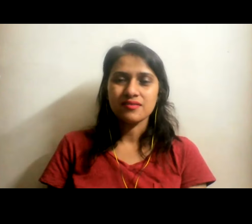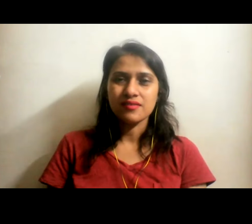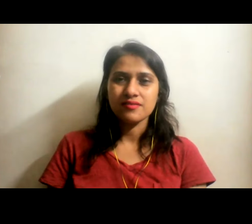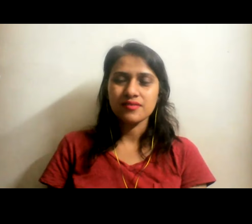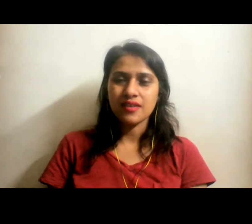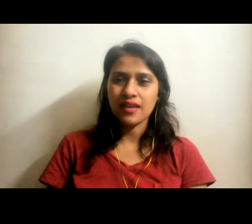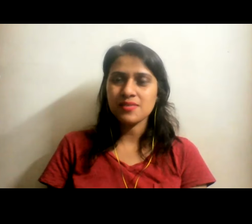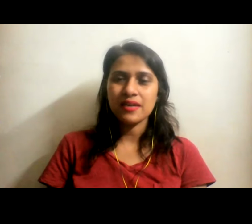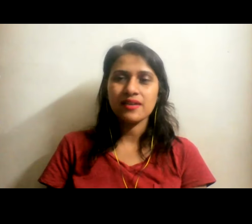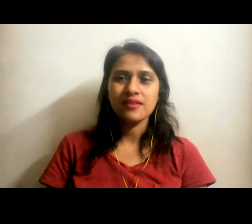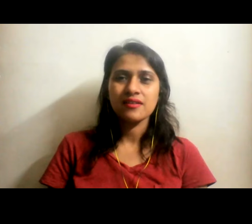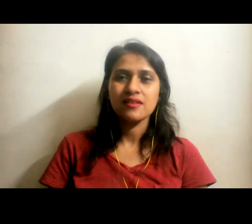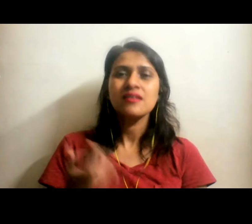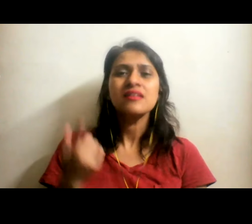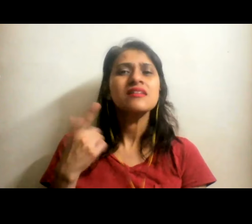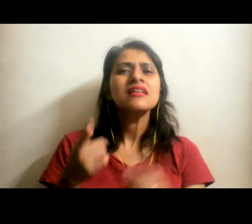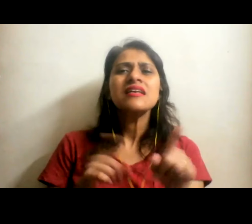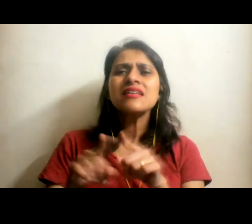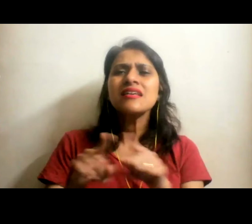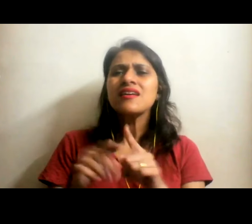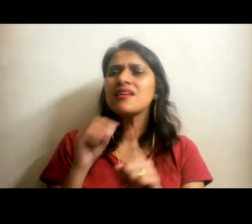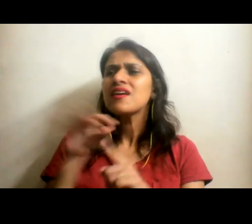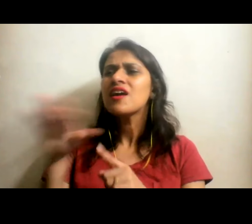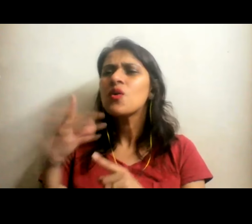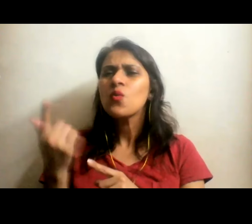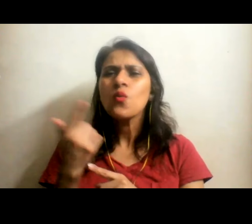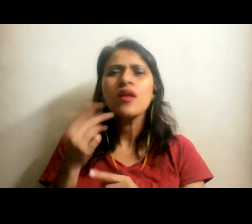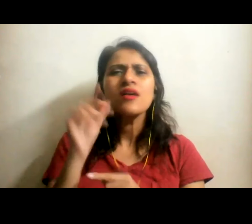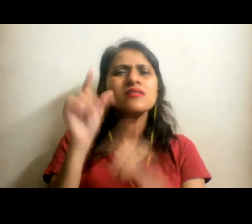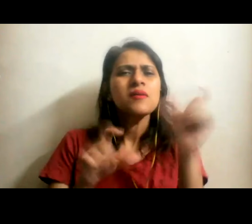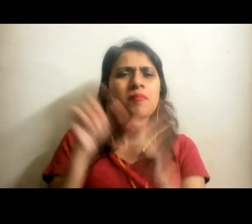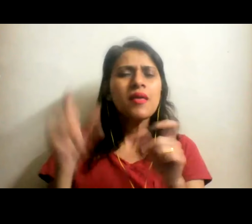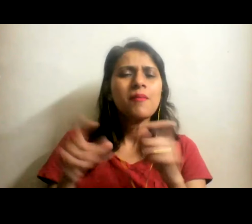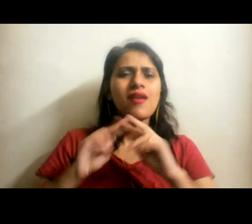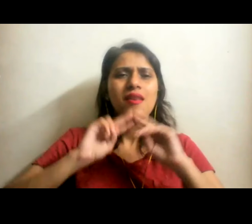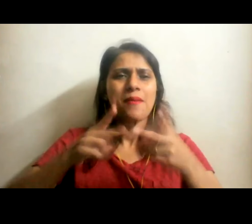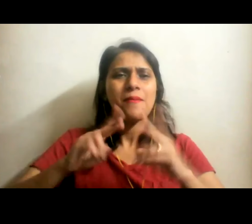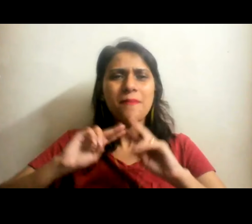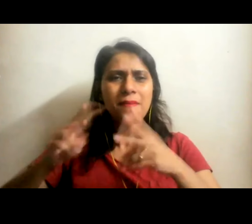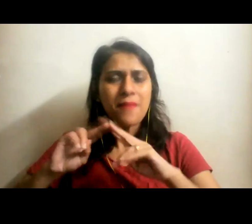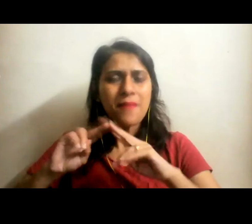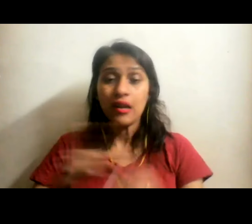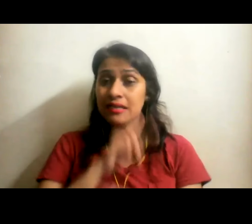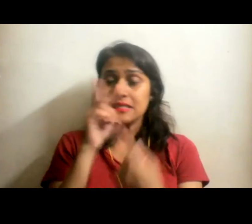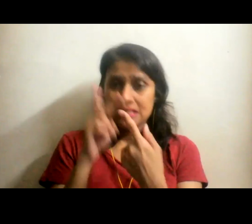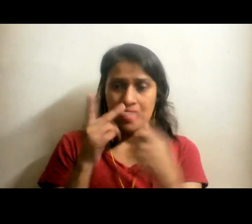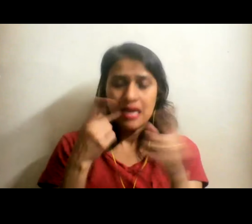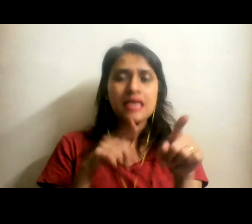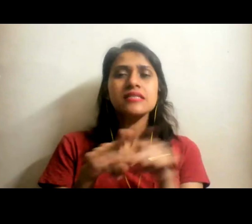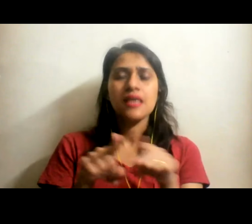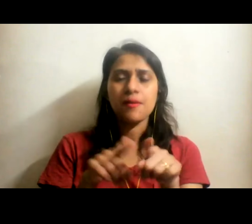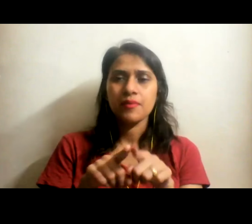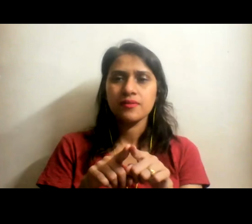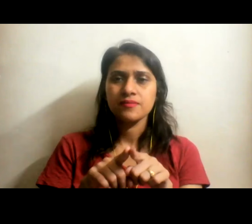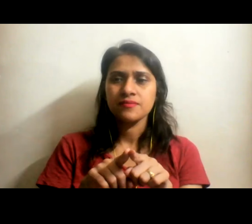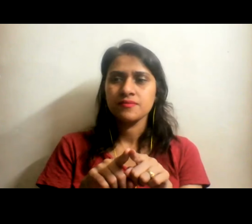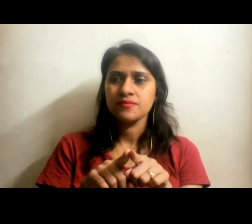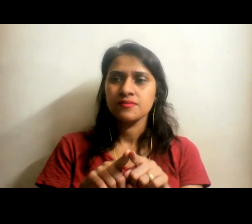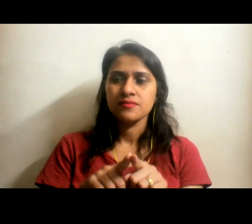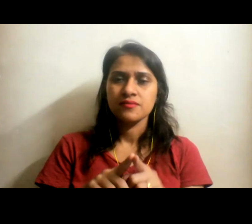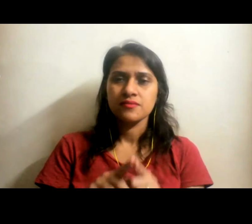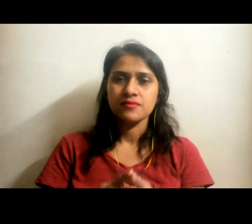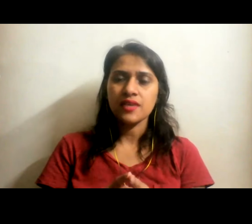and to observe the effect of that kind of reaction of the response. And another example, for example, there are